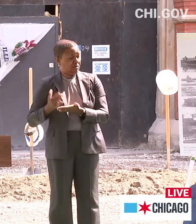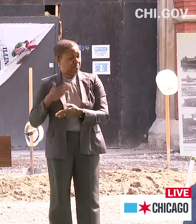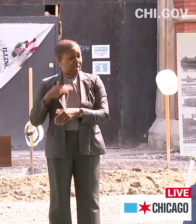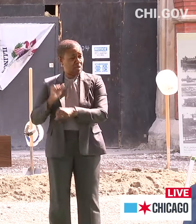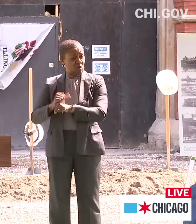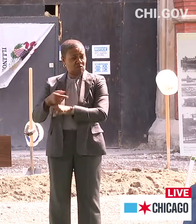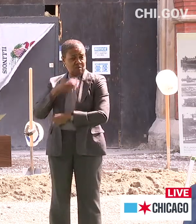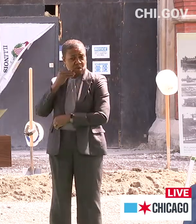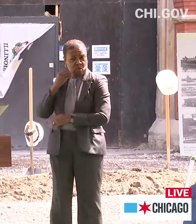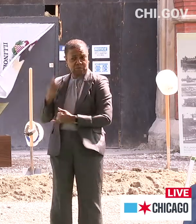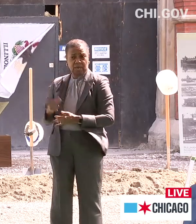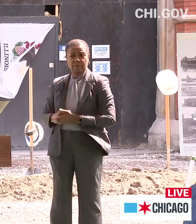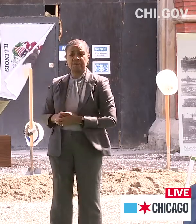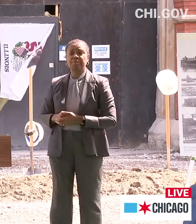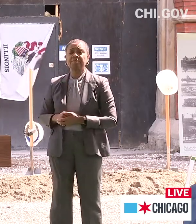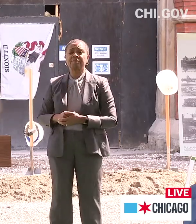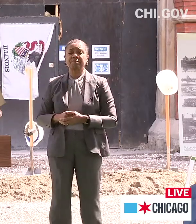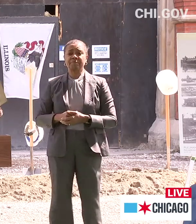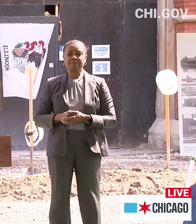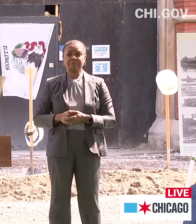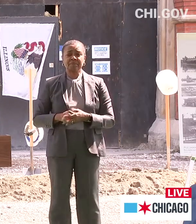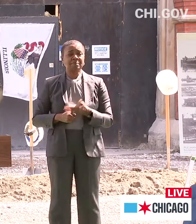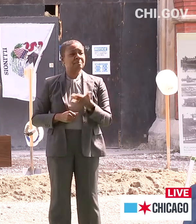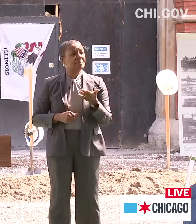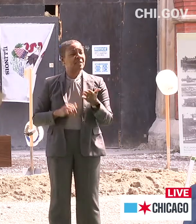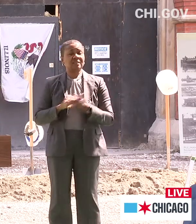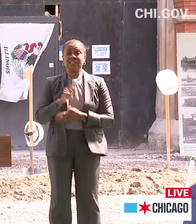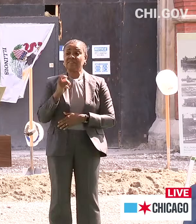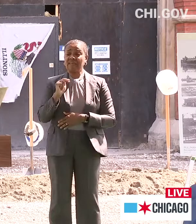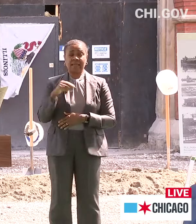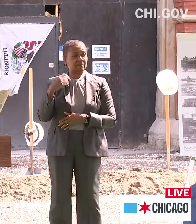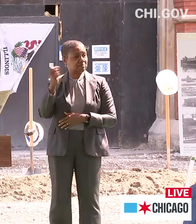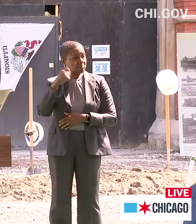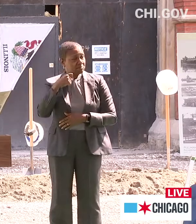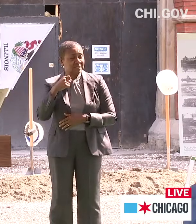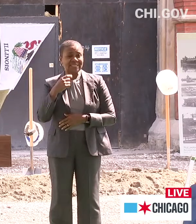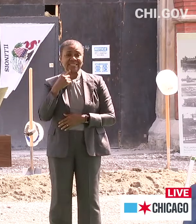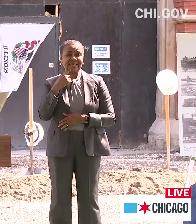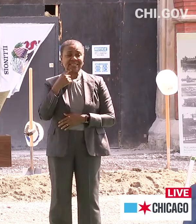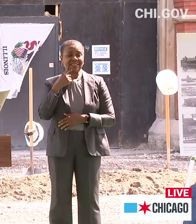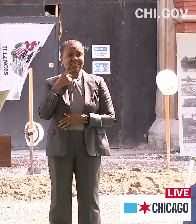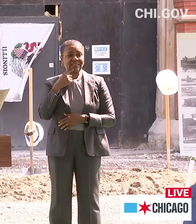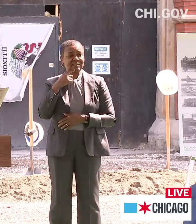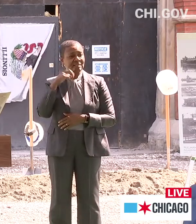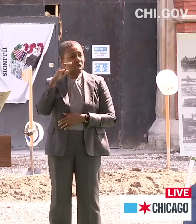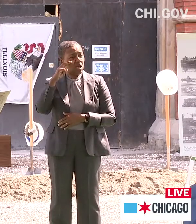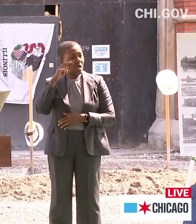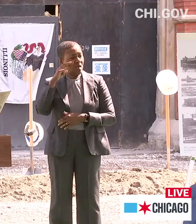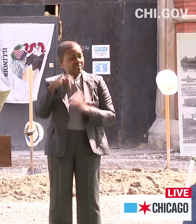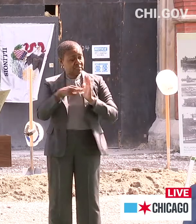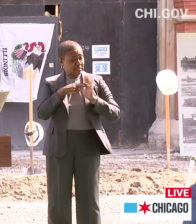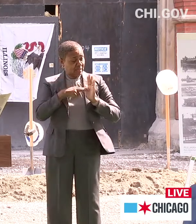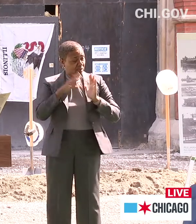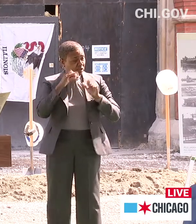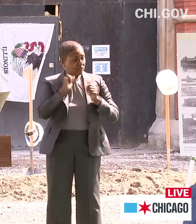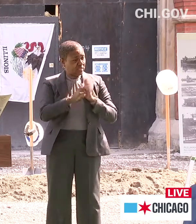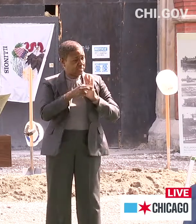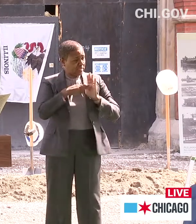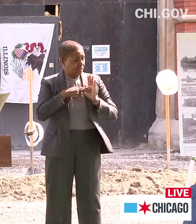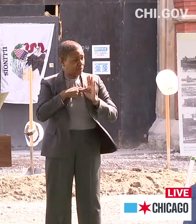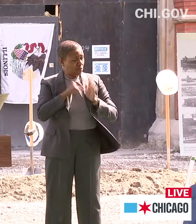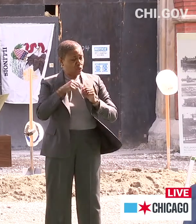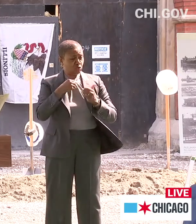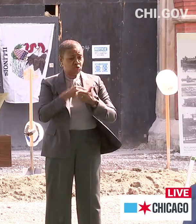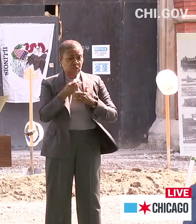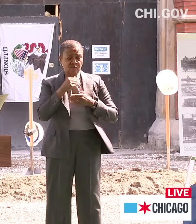do from home now. And it was this fan that says, look for this label when you shop for women's and children's